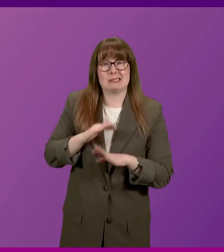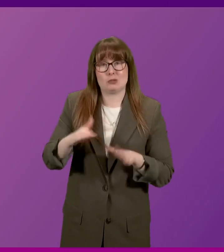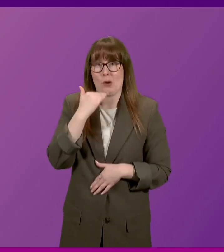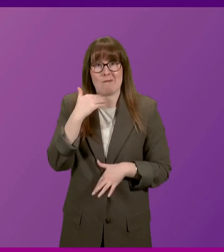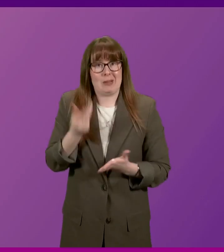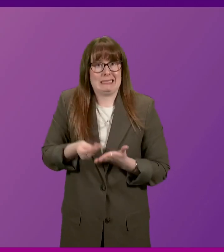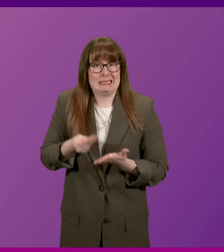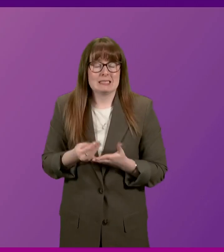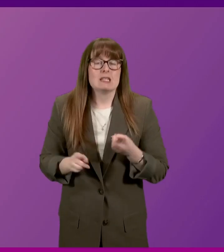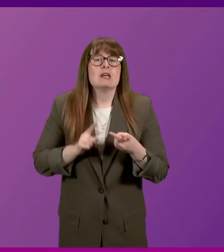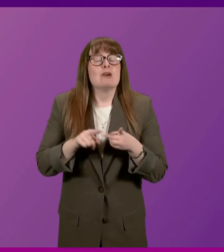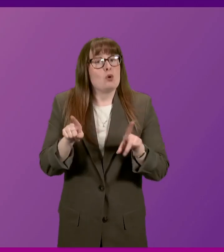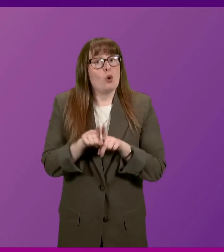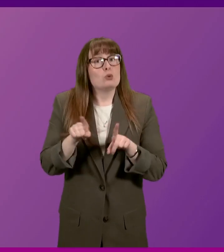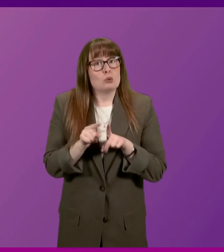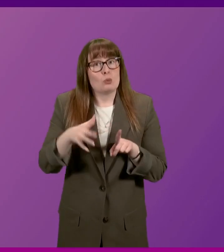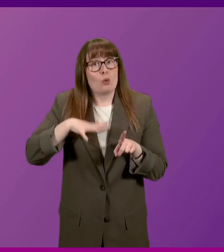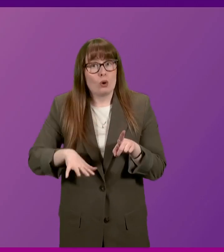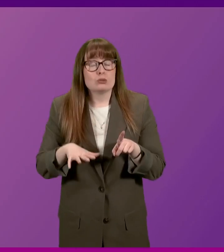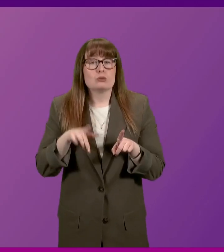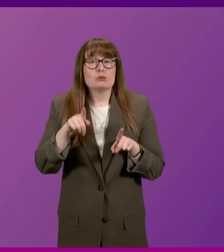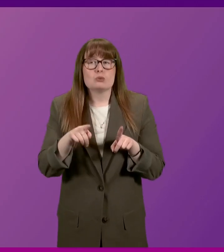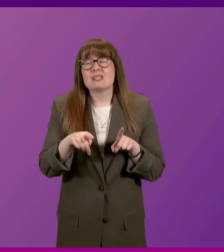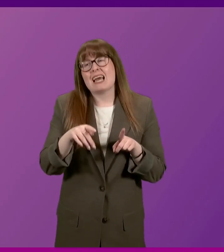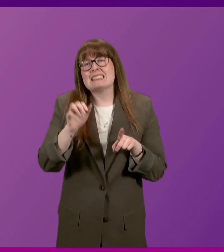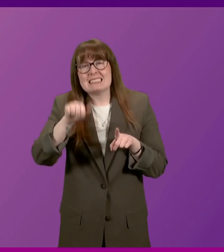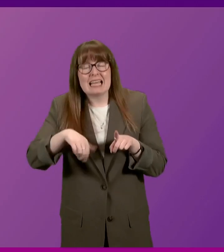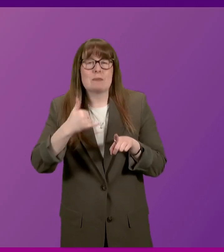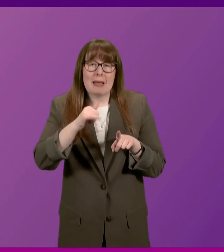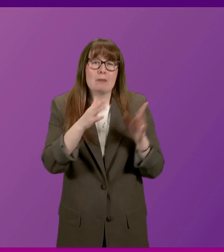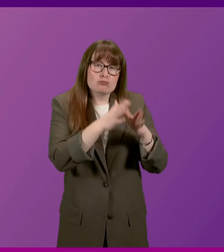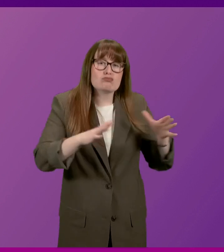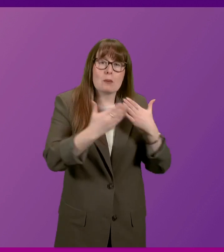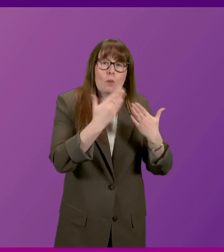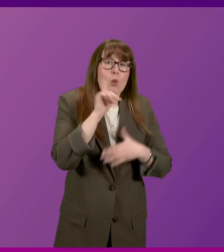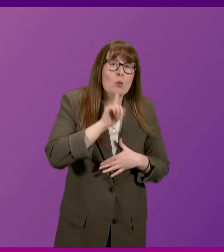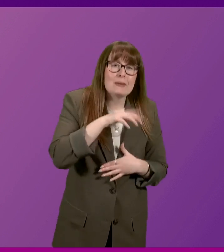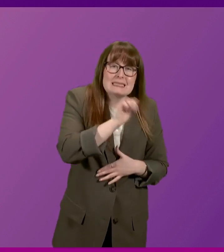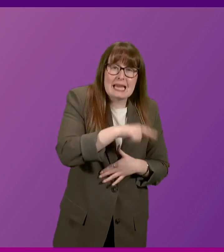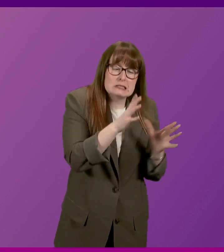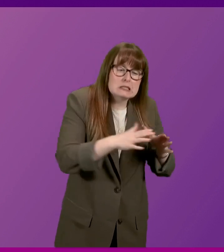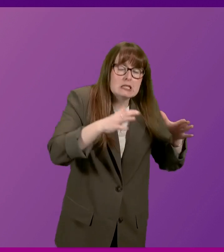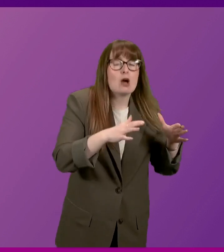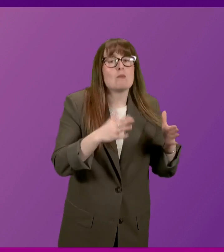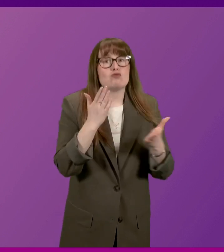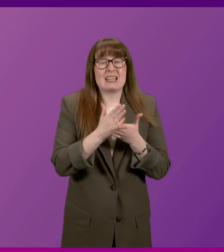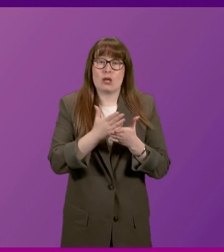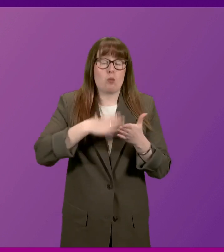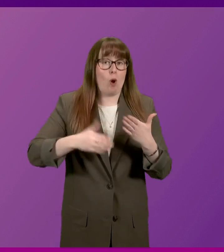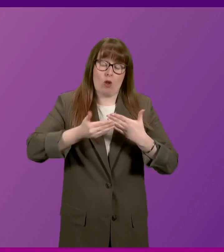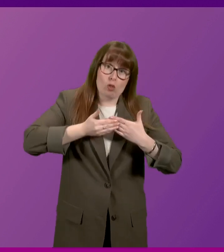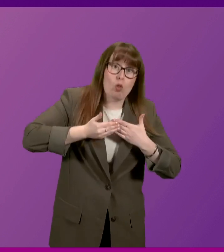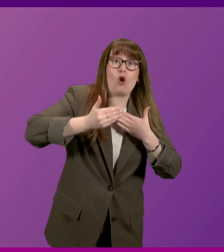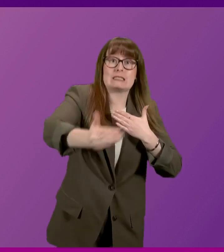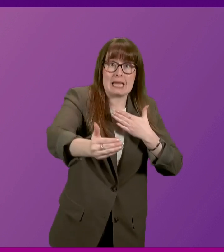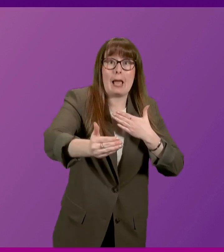would have also liked to, yes, maybe more women, but we would have liked to have worked in a longer time frame with